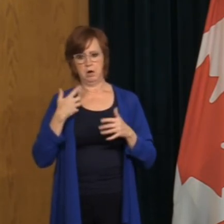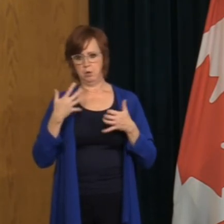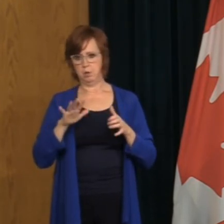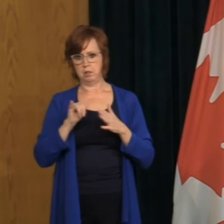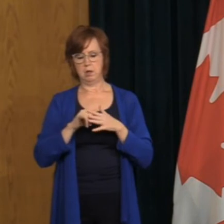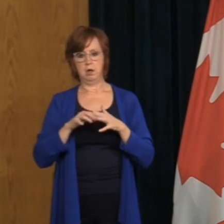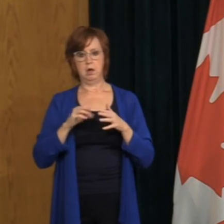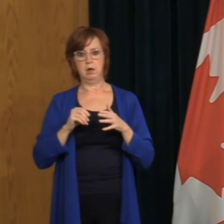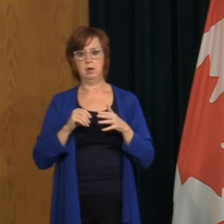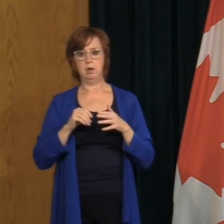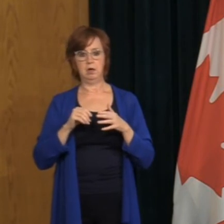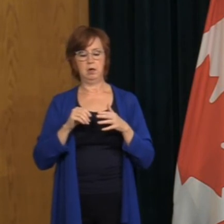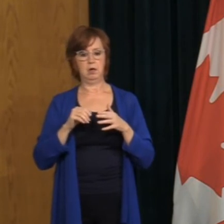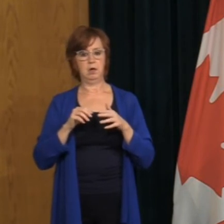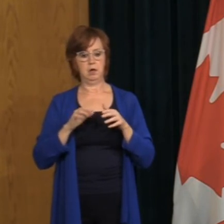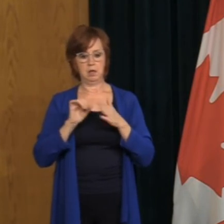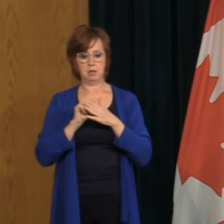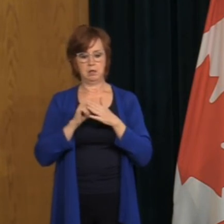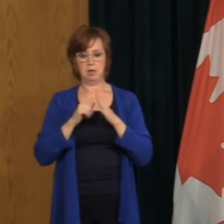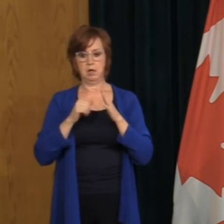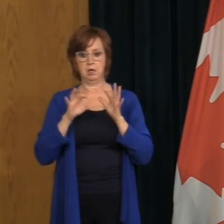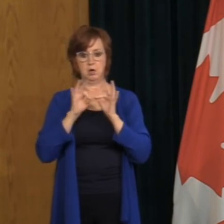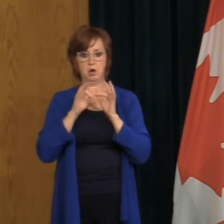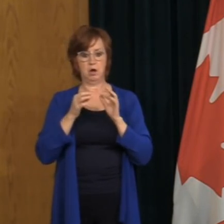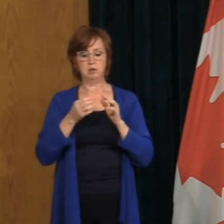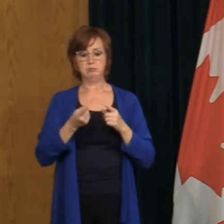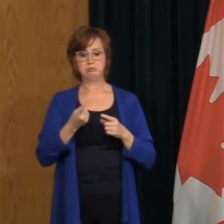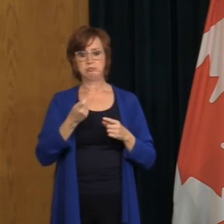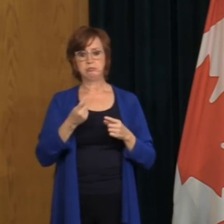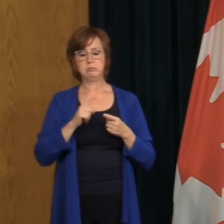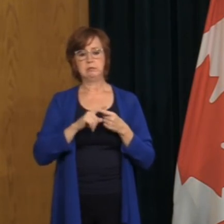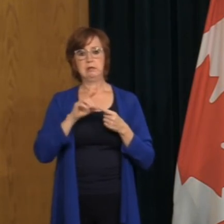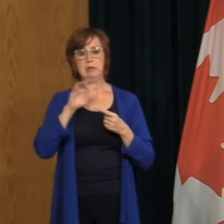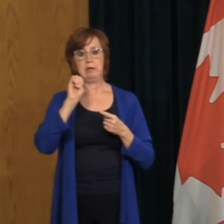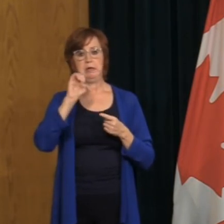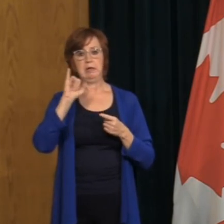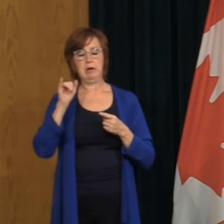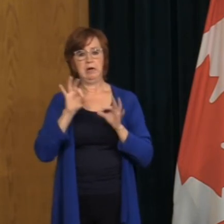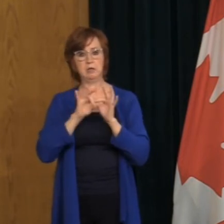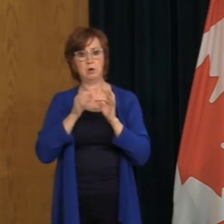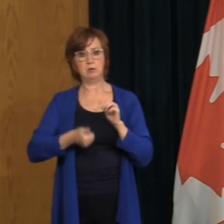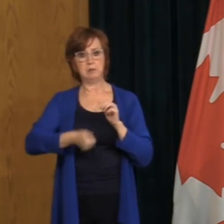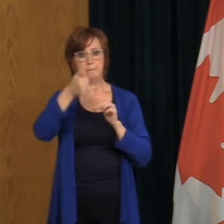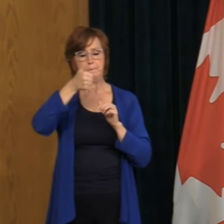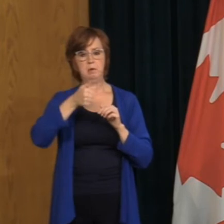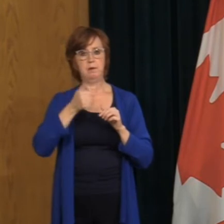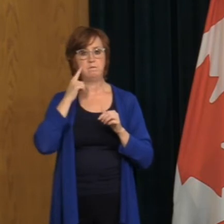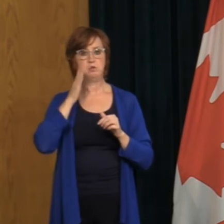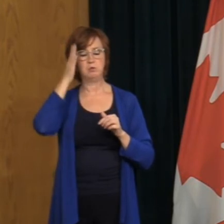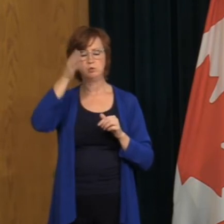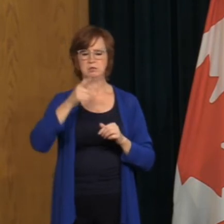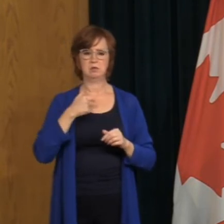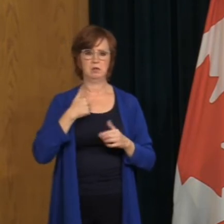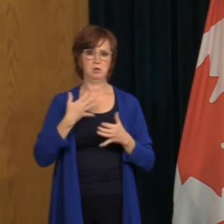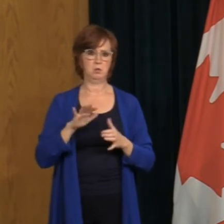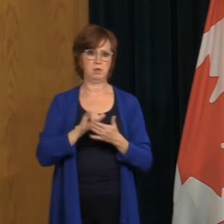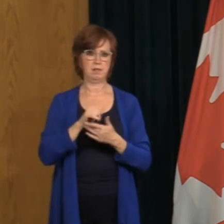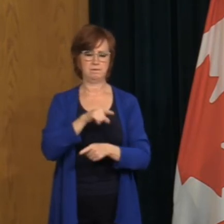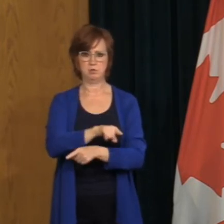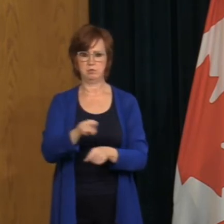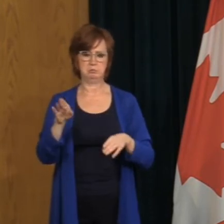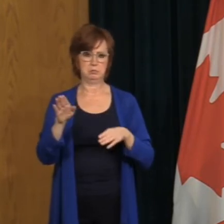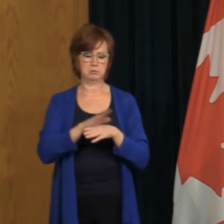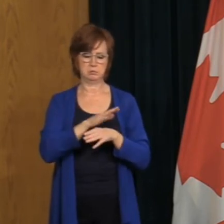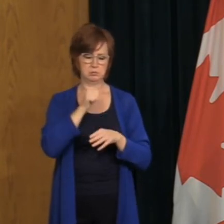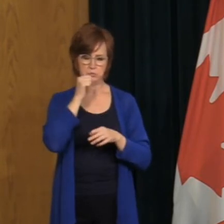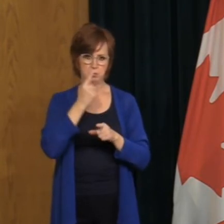cost as well with respect to increased EI rates in years down the way. Second, I would say that it should be